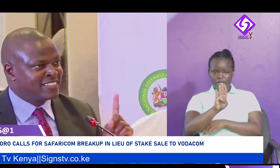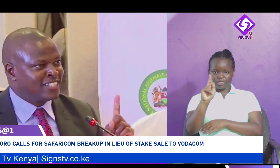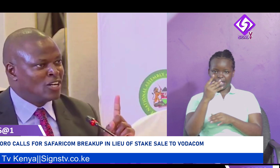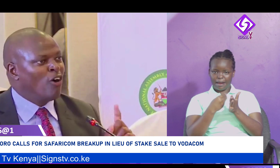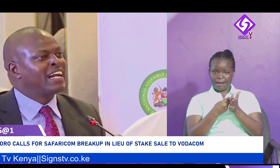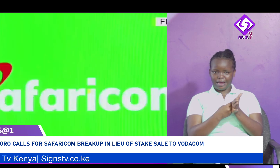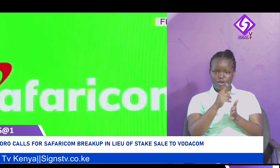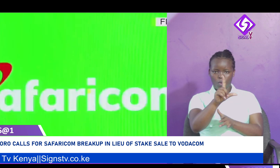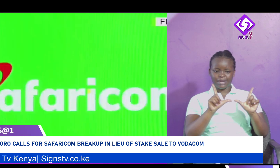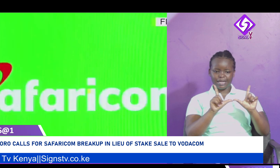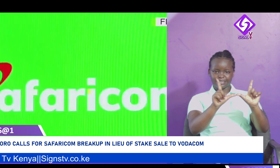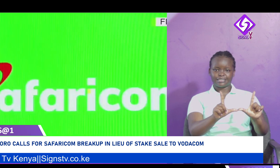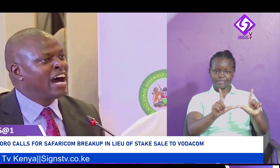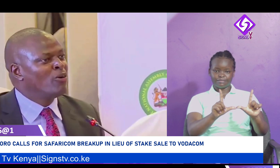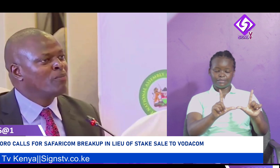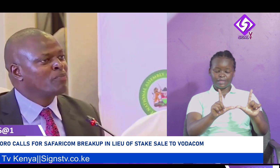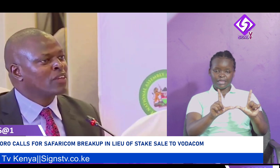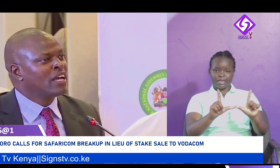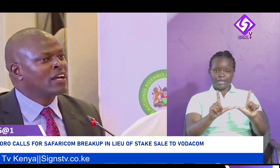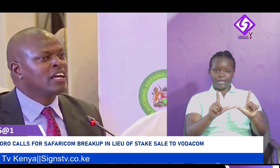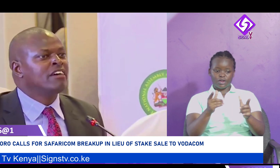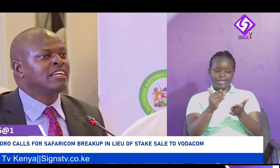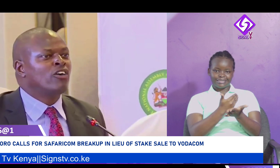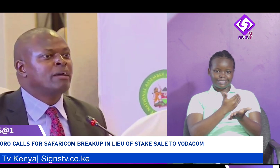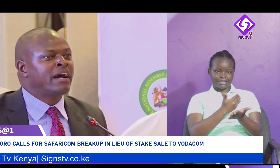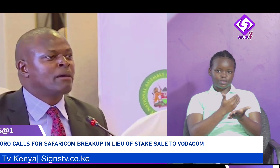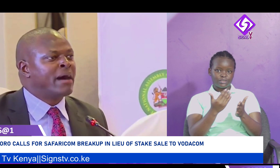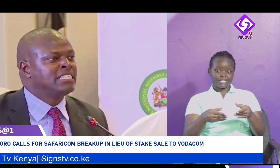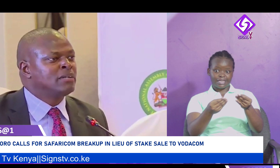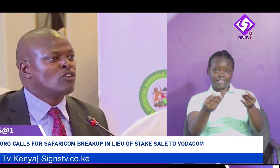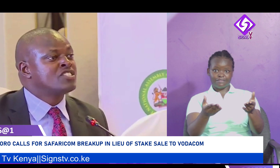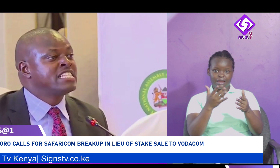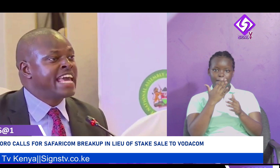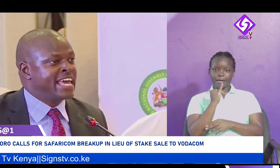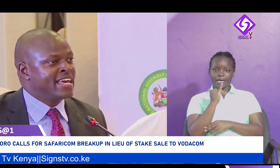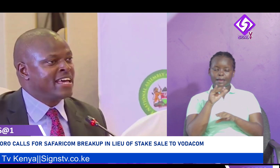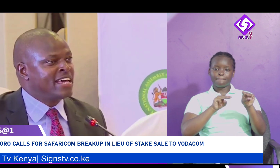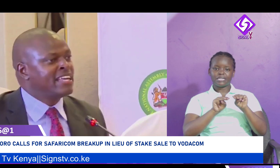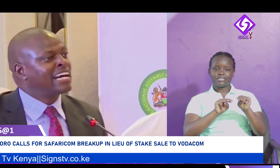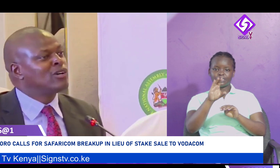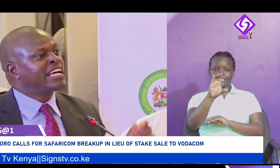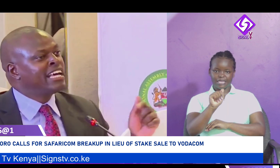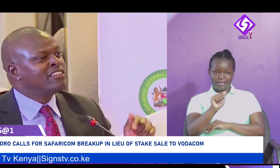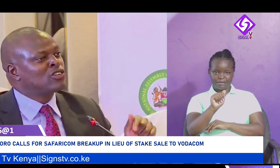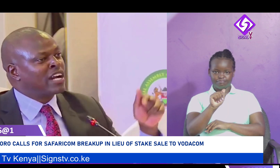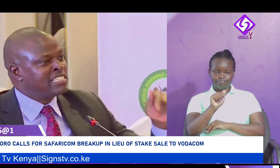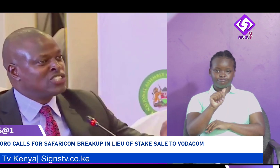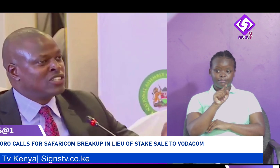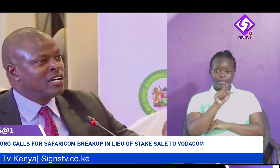license. On a discount, given how? Given only by the management of CA. They actually gave this authorization